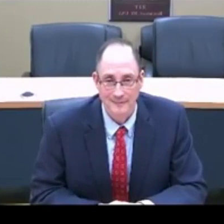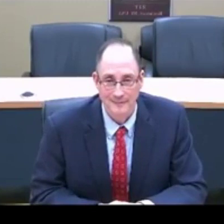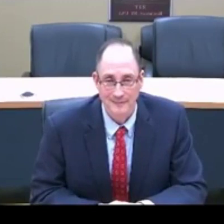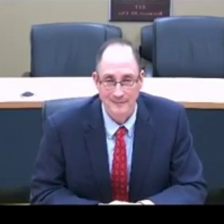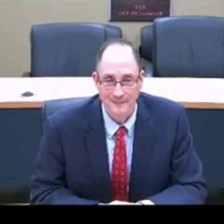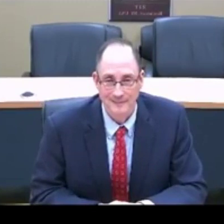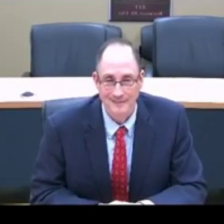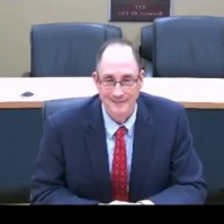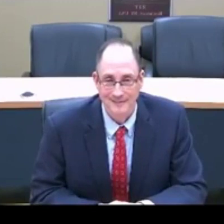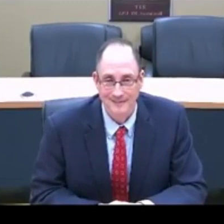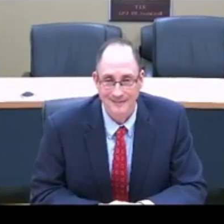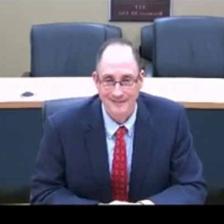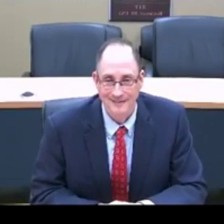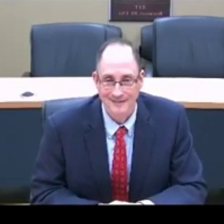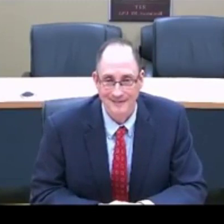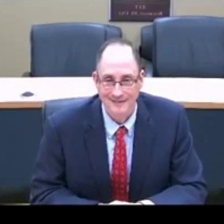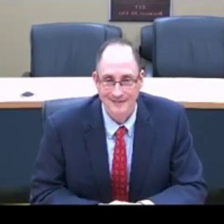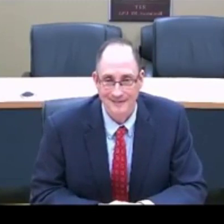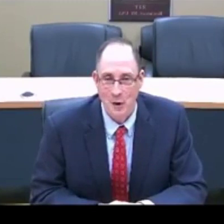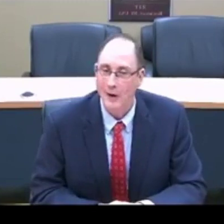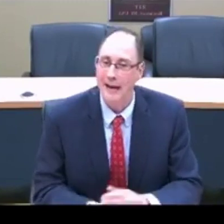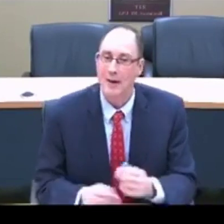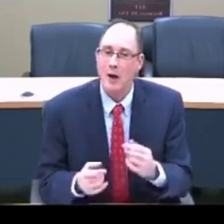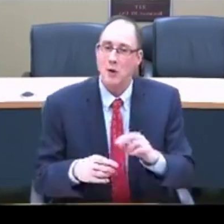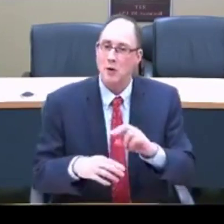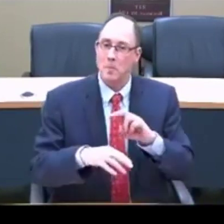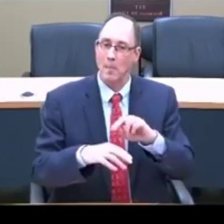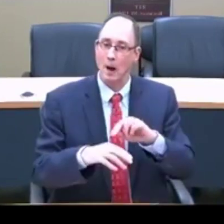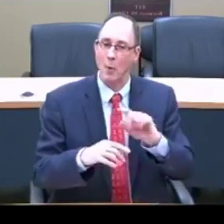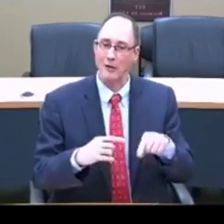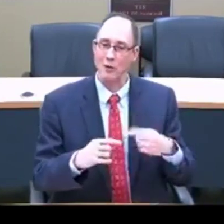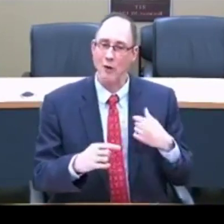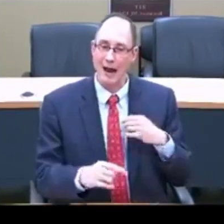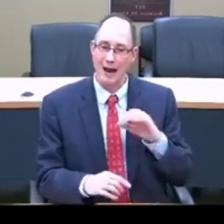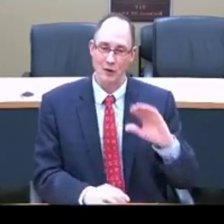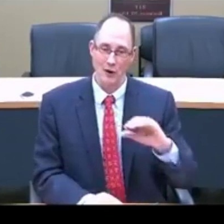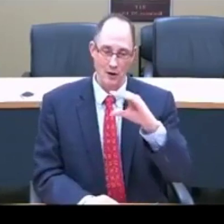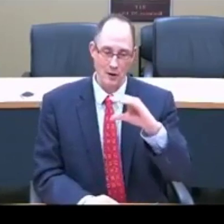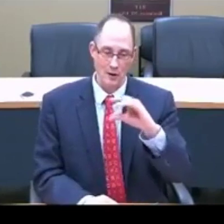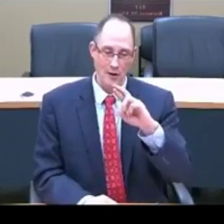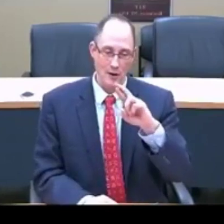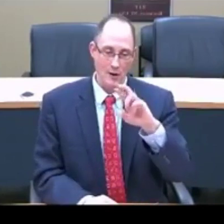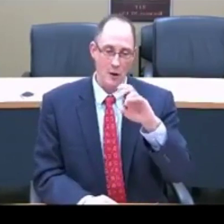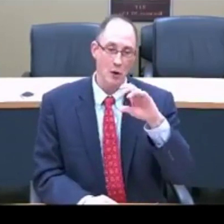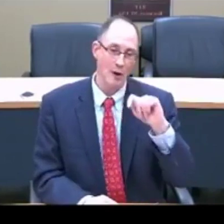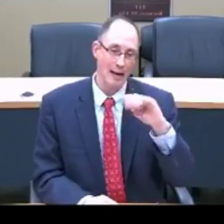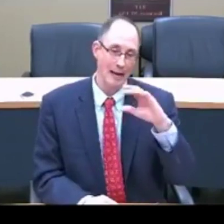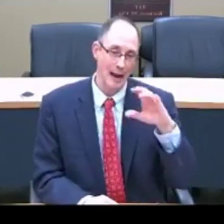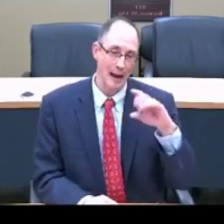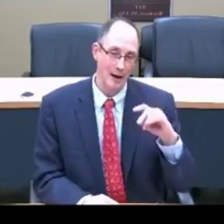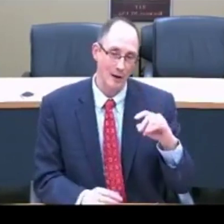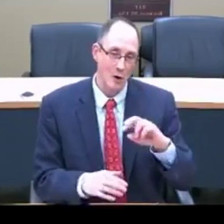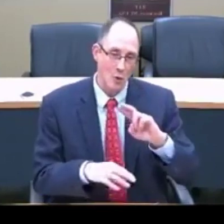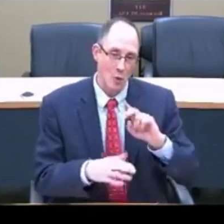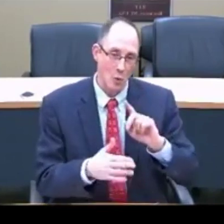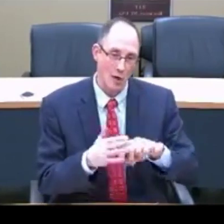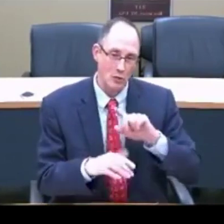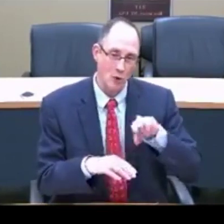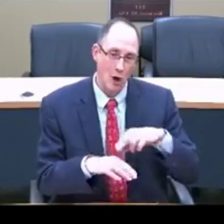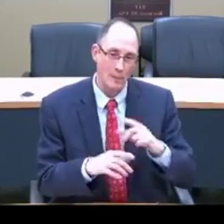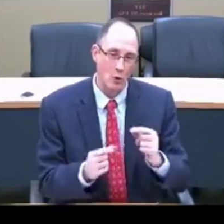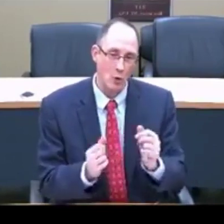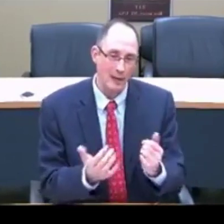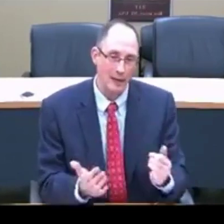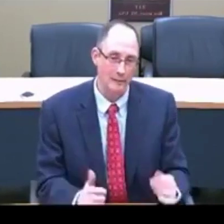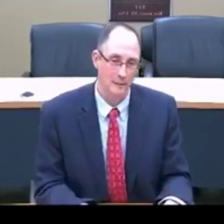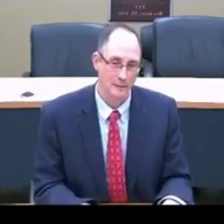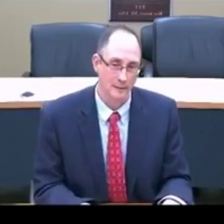I might try doing this. Okay. But when you have your credit card, what do you normally